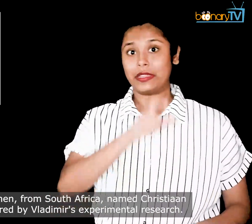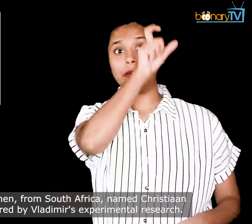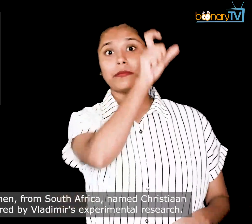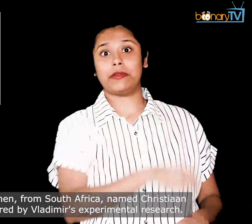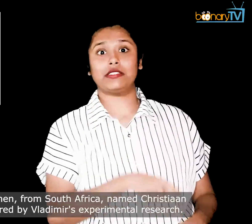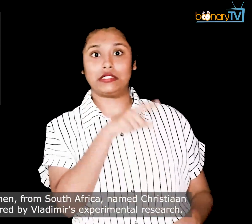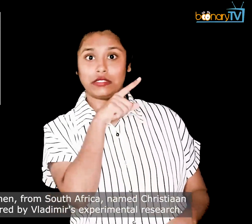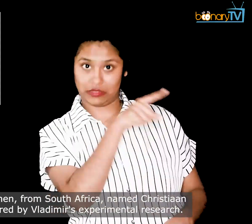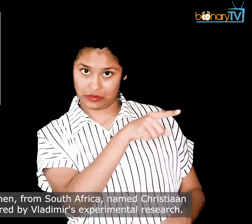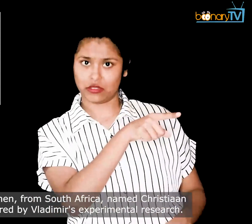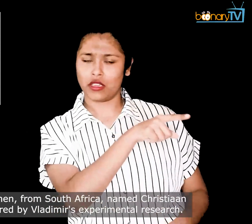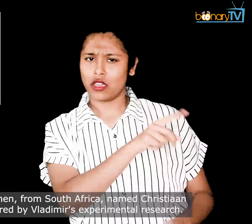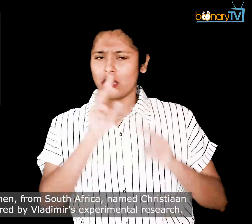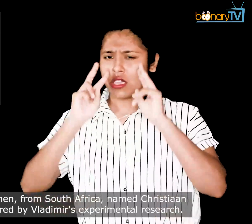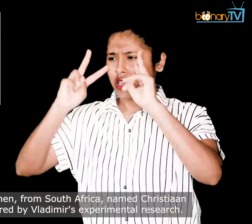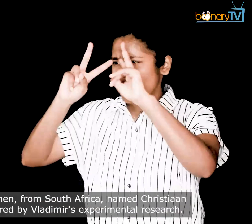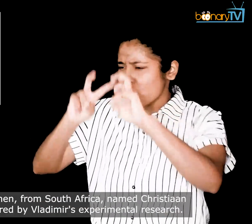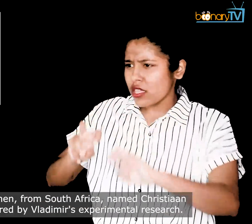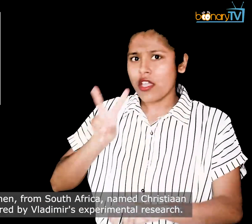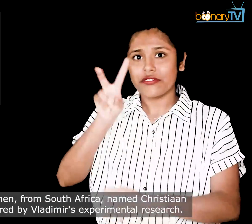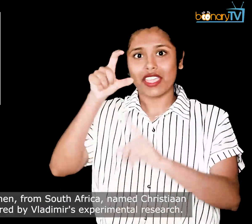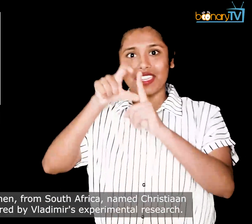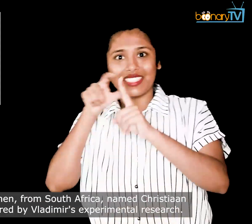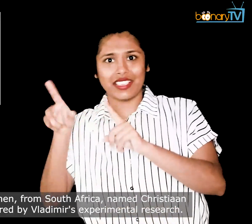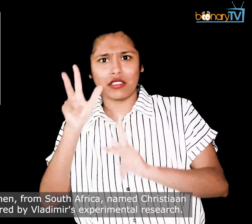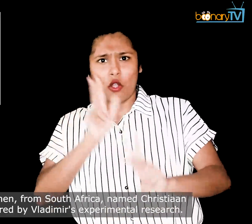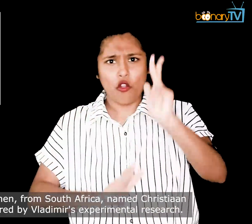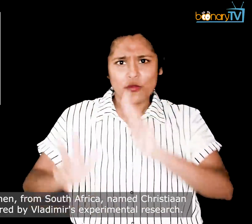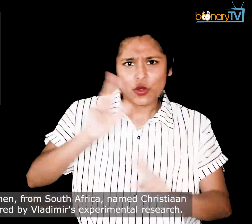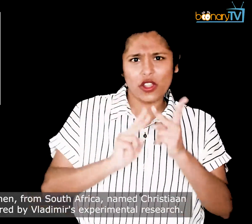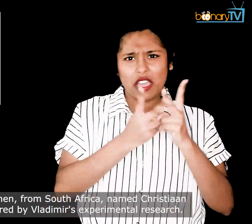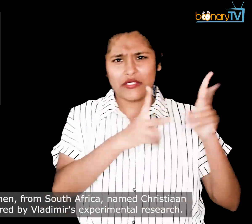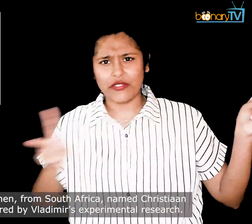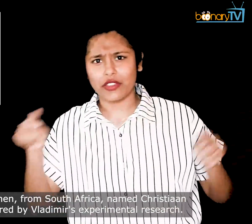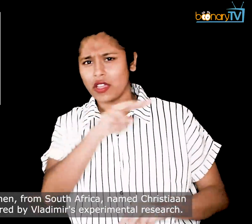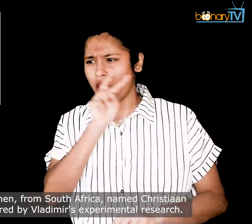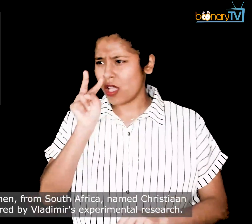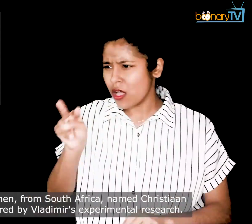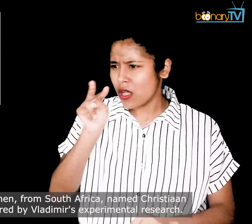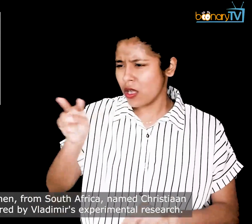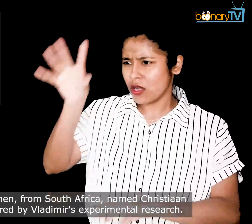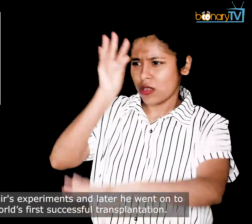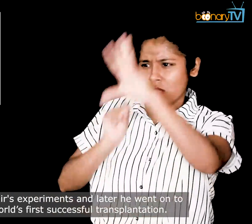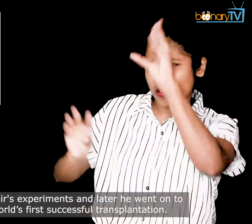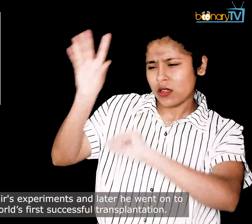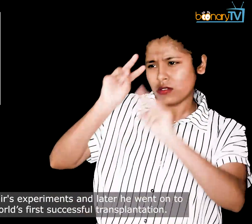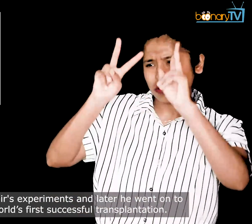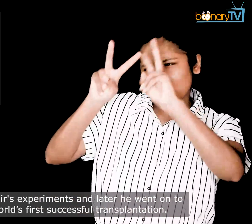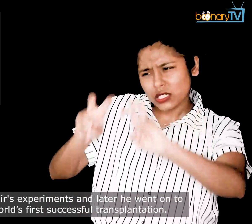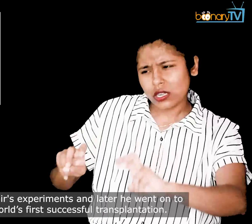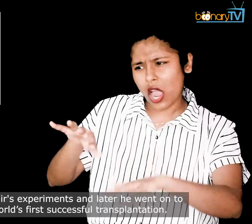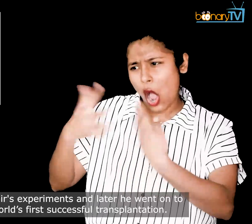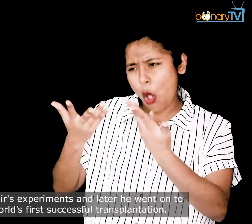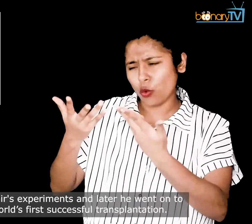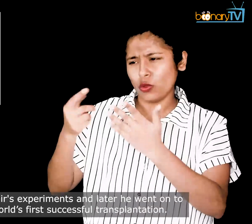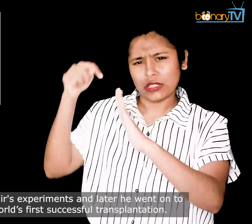was inspired by Vladimir's experimental research. He studied Vladimir's experiments